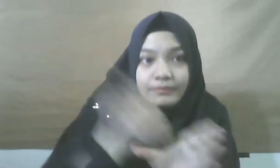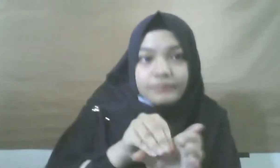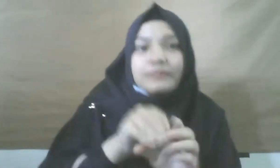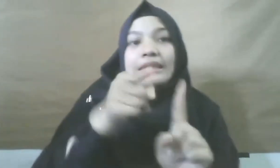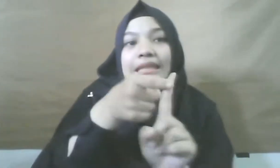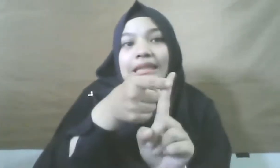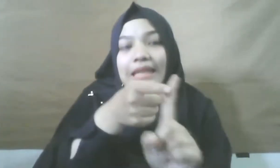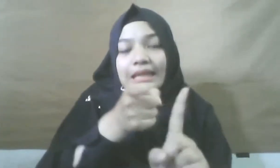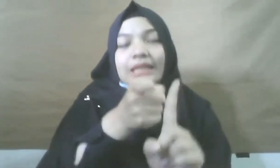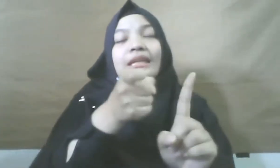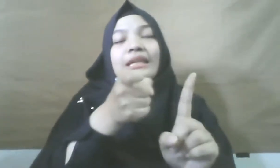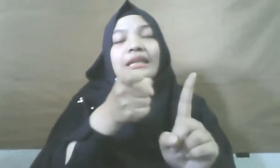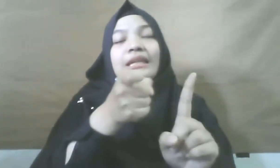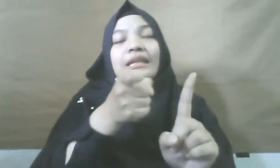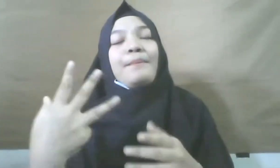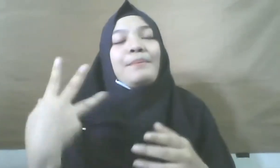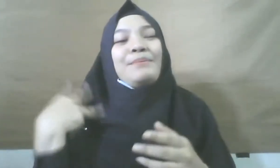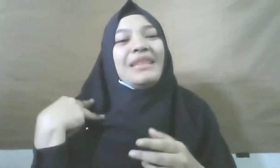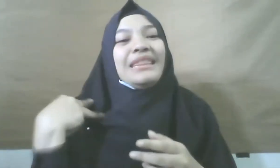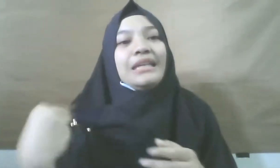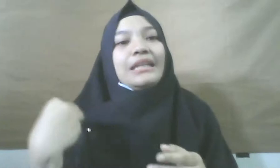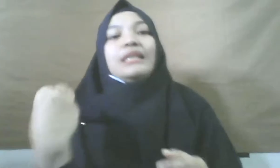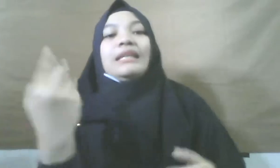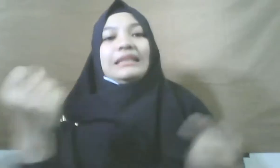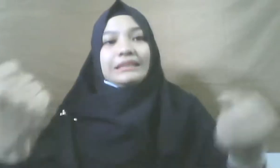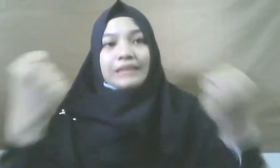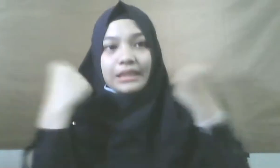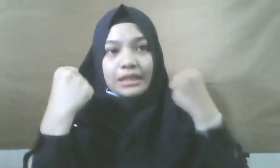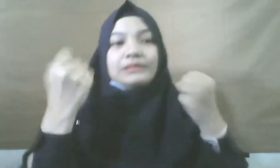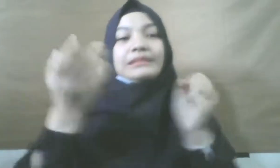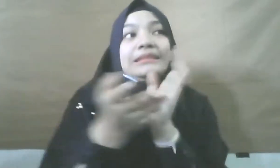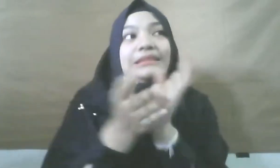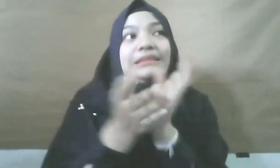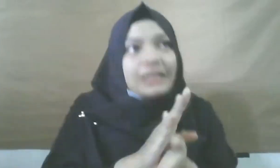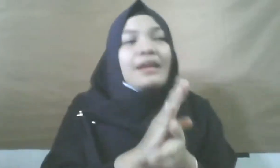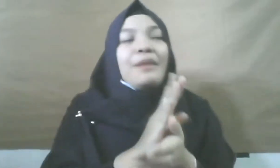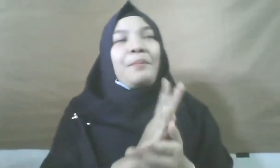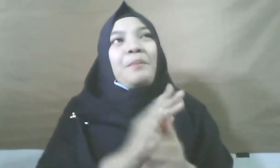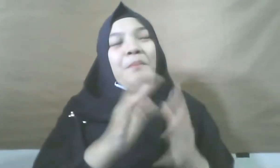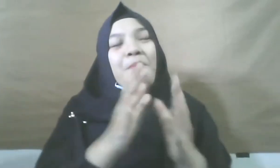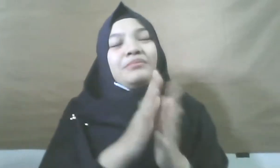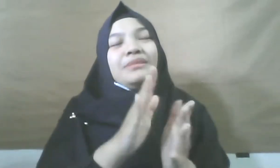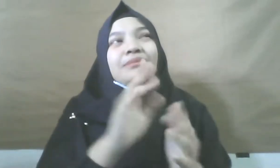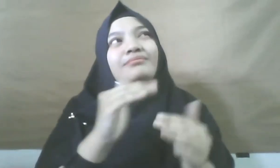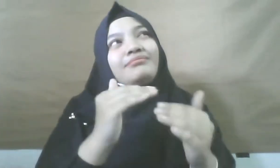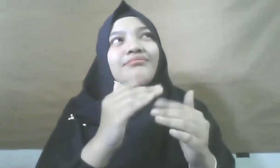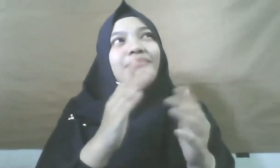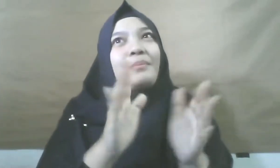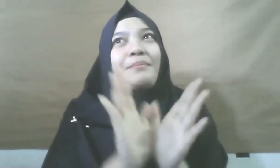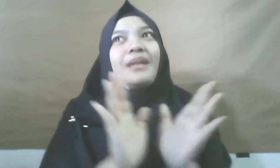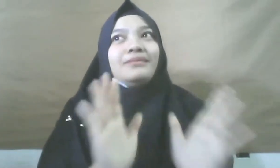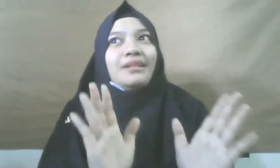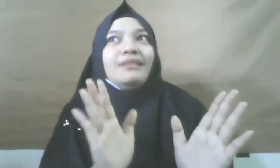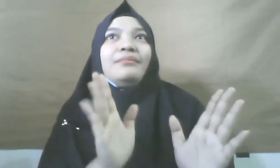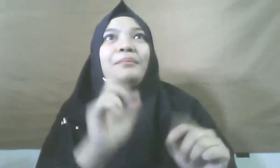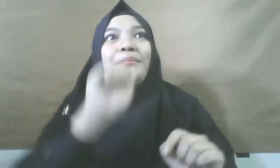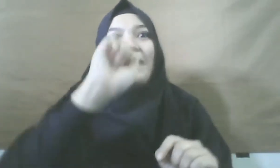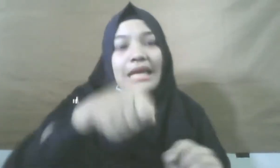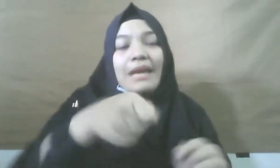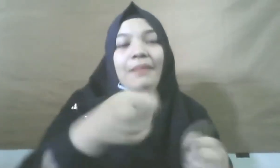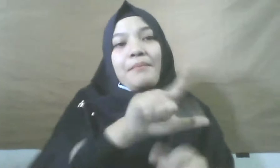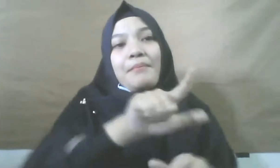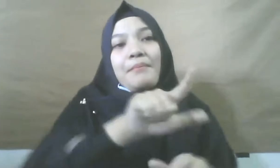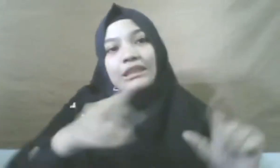So mostly using Bahasa Indonesia or Indonesian language. So some of the public health